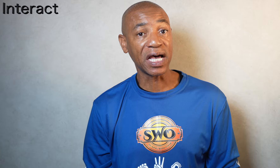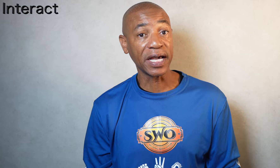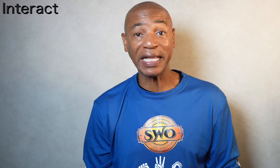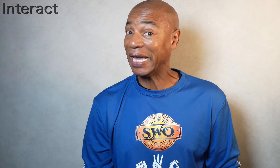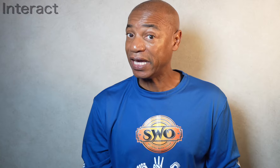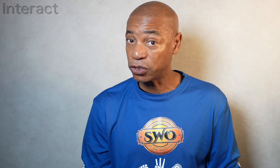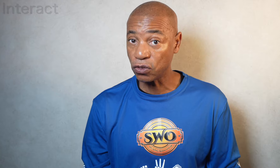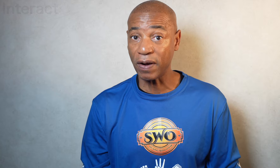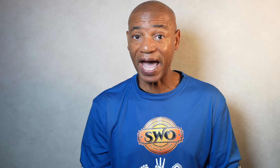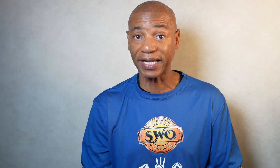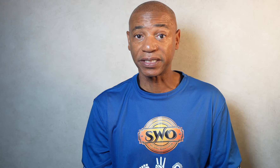sign interact.